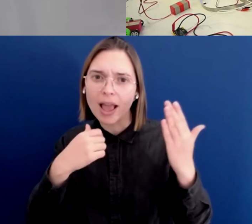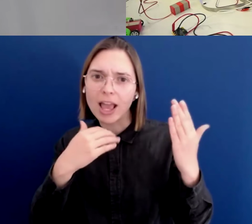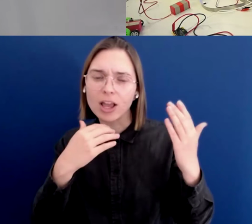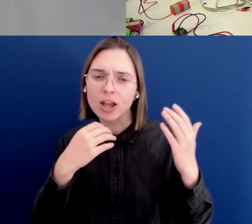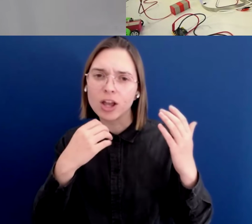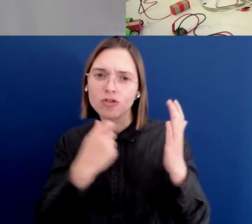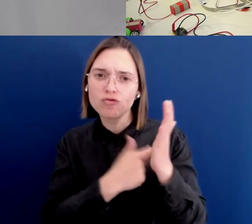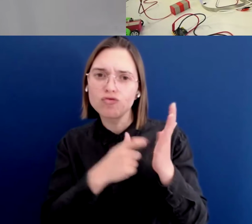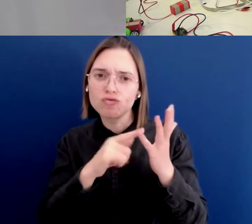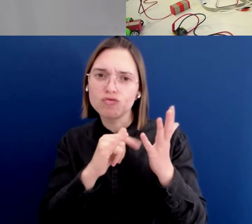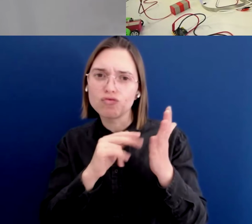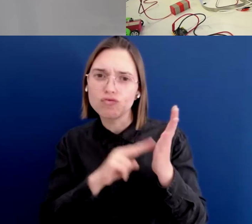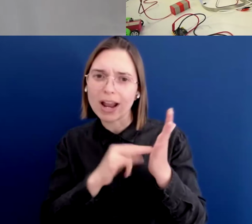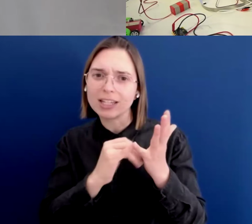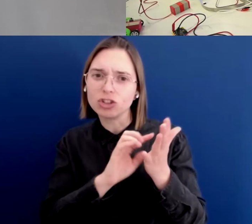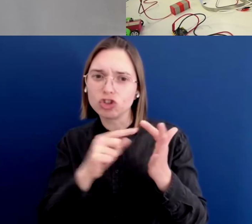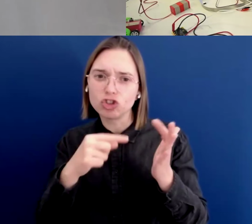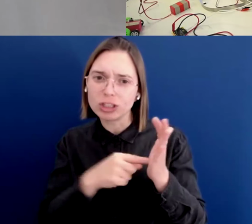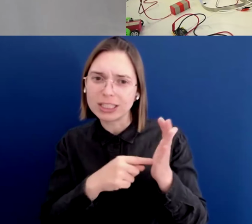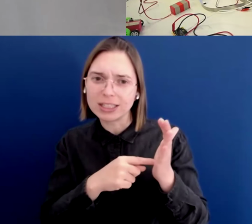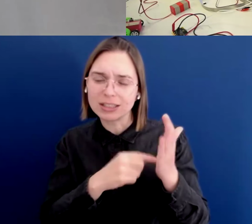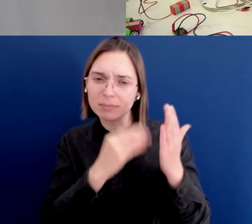Which one is misbehaving?